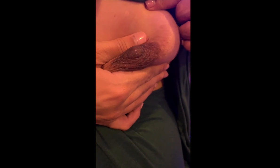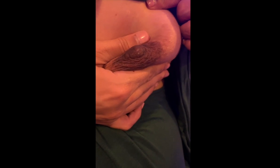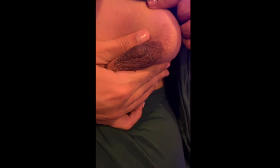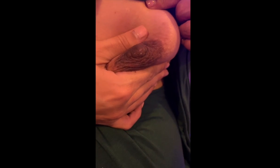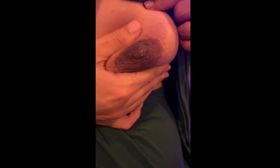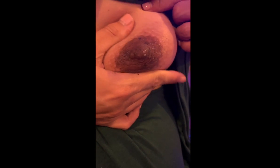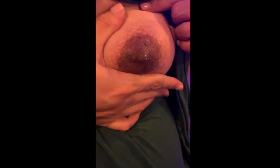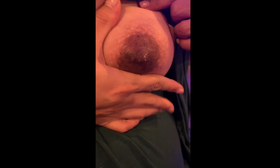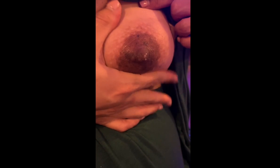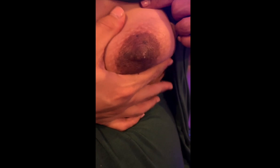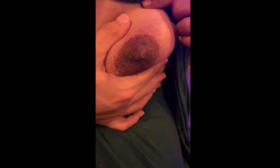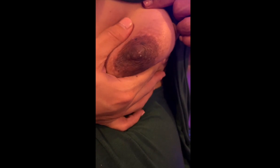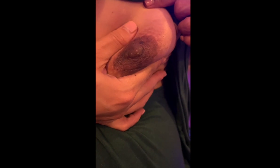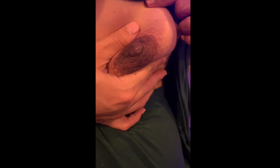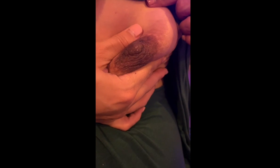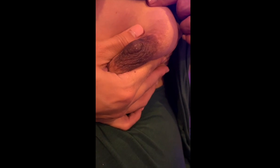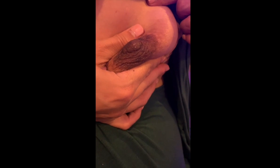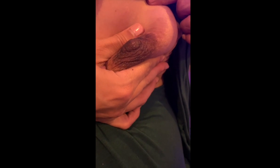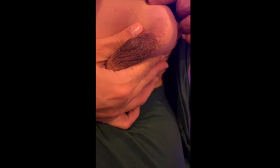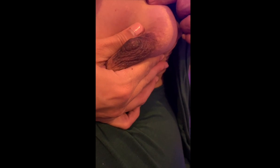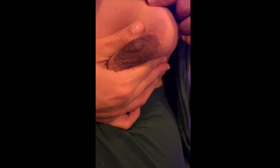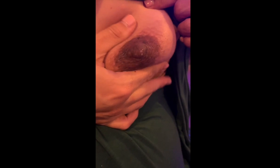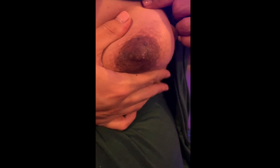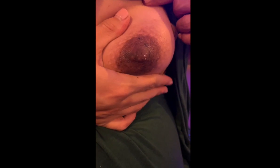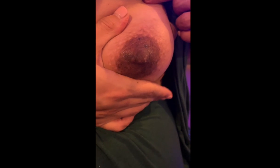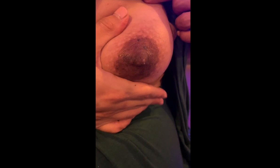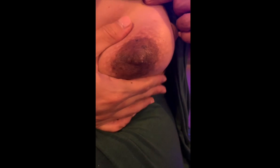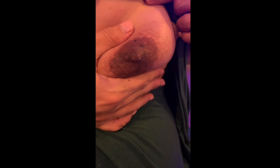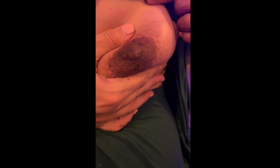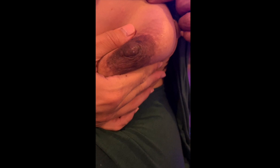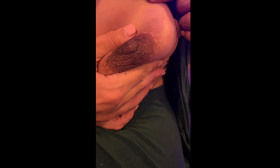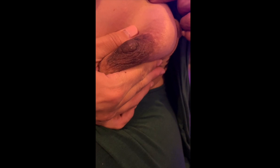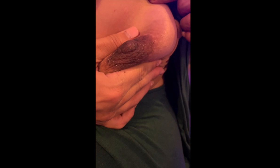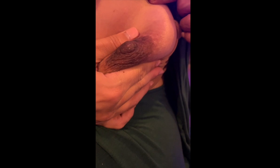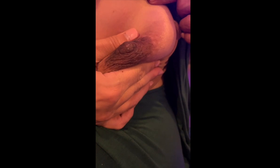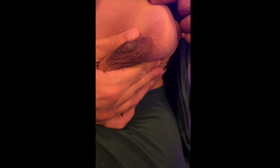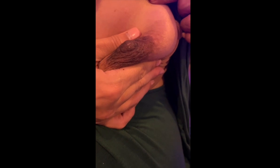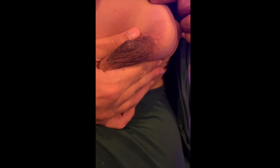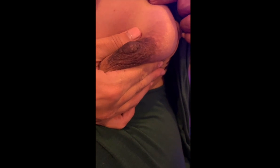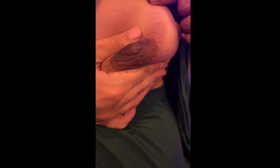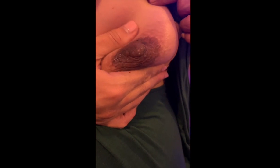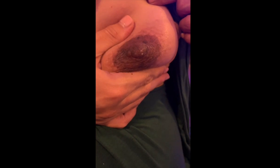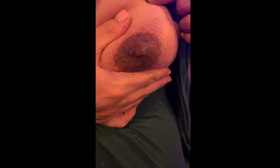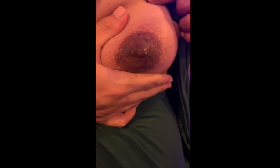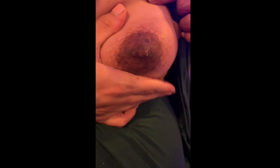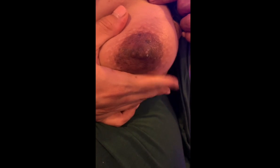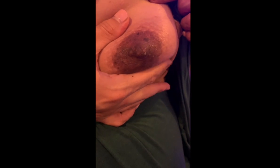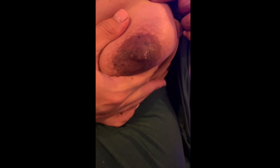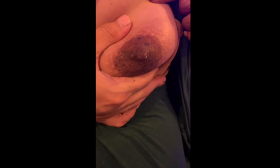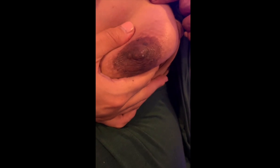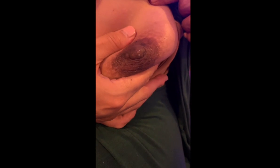about how long it's gonna take to hand express before you see anything. And you'll just see these nice clear dots at the tip of the